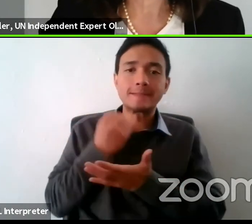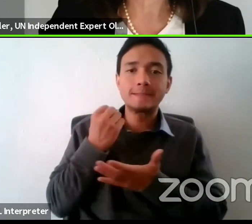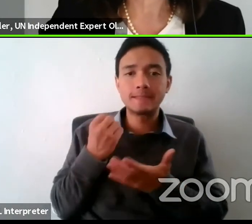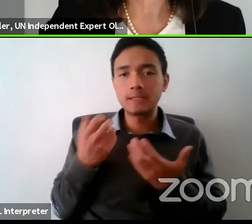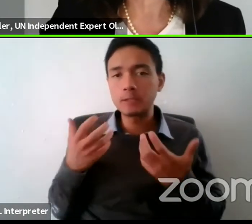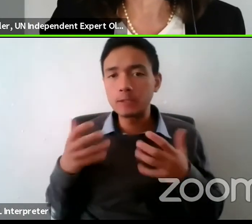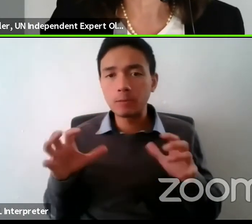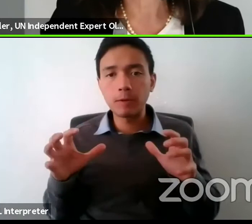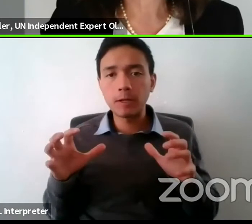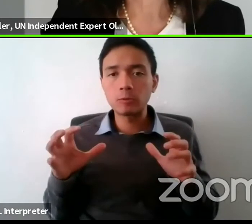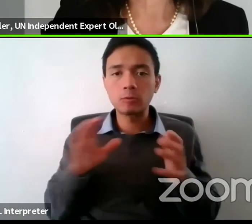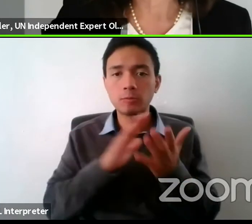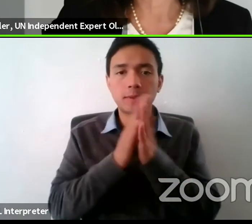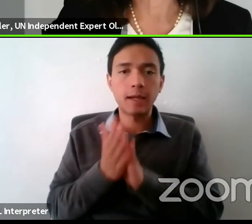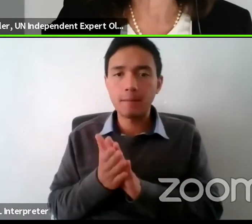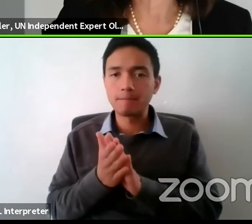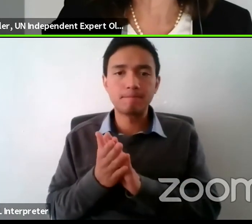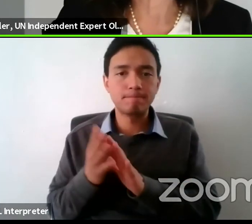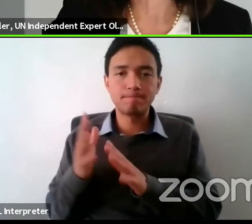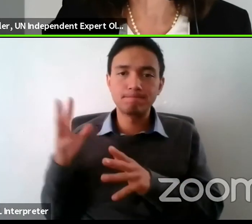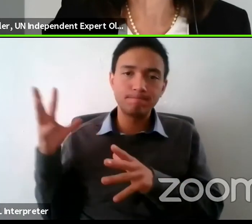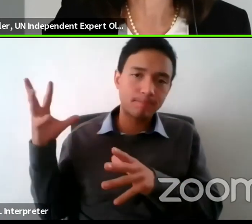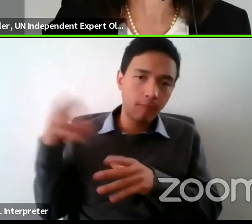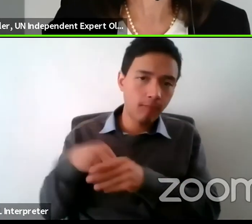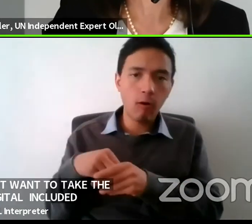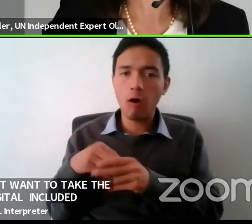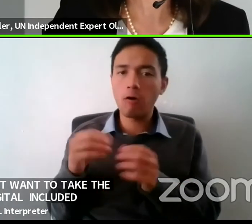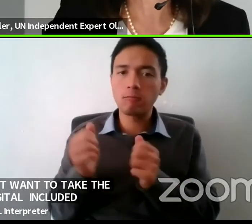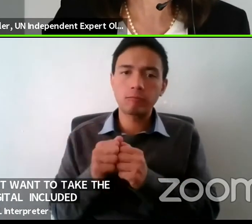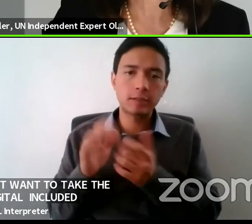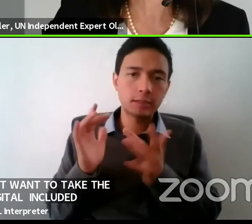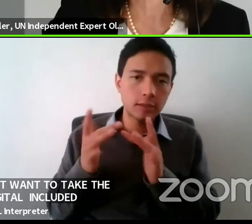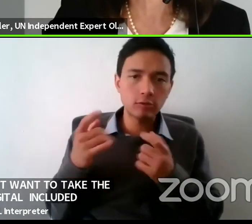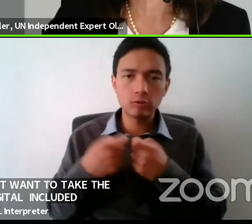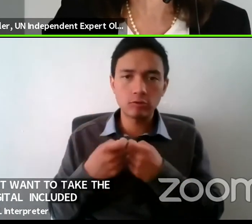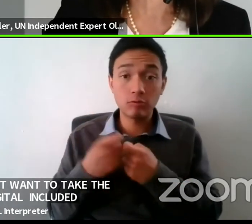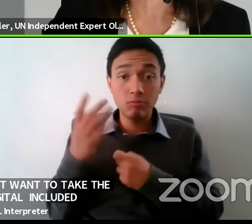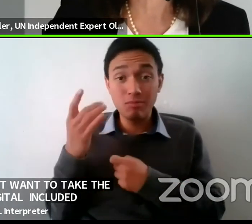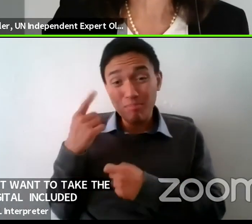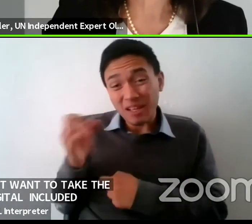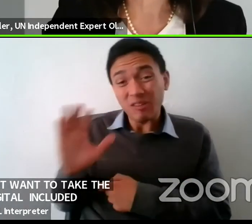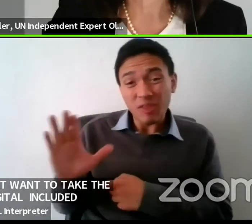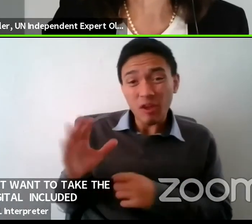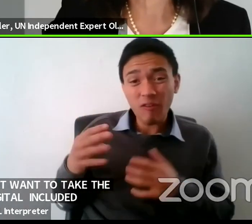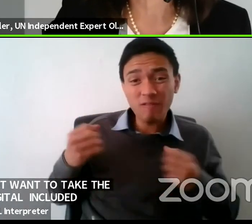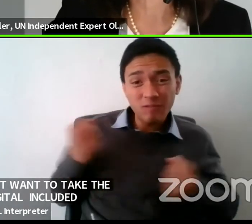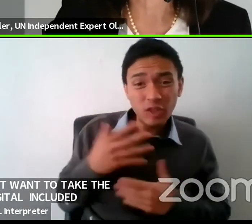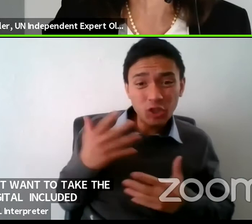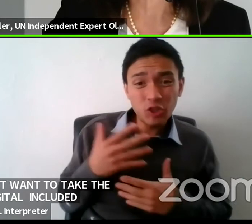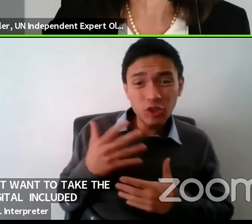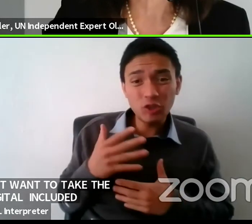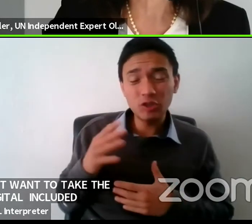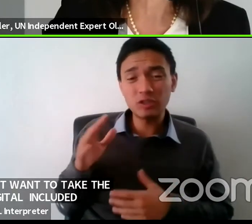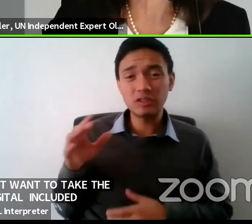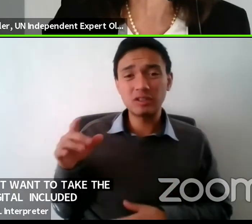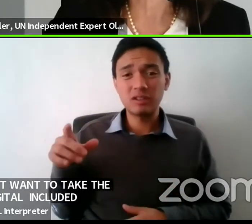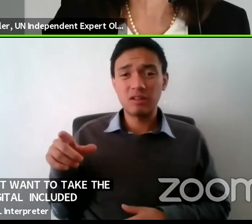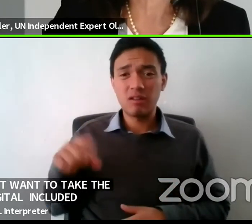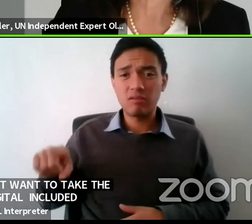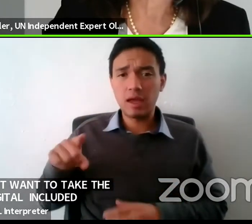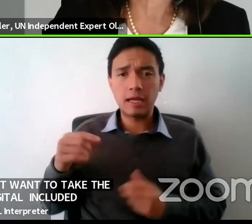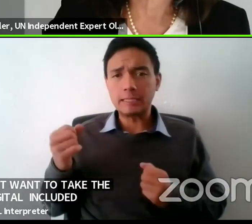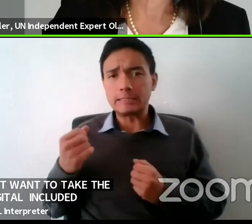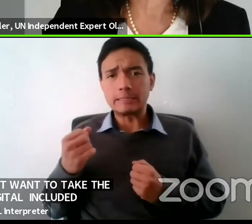be digital included in this way because they have more fears than they see it as a value, as an